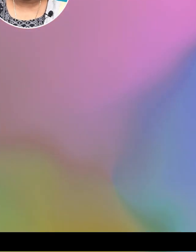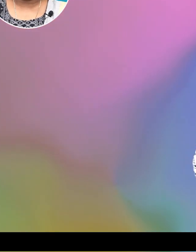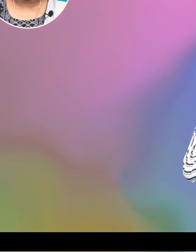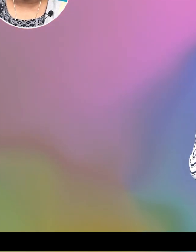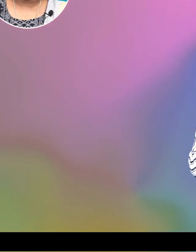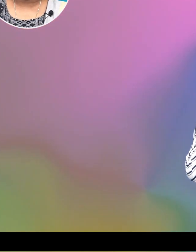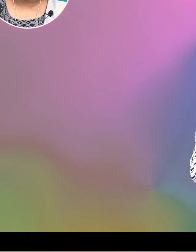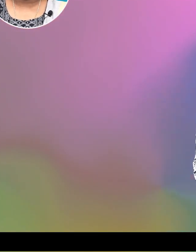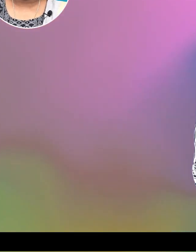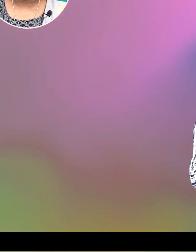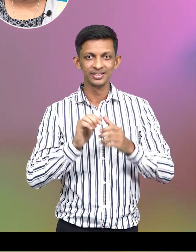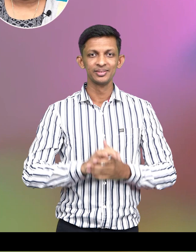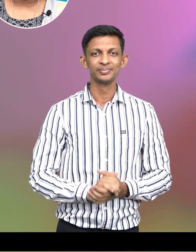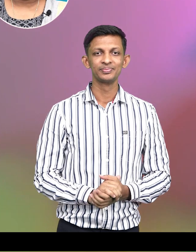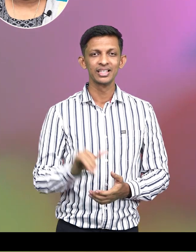I am Maunika.